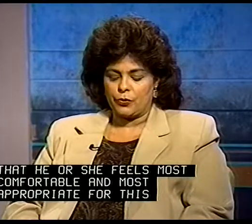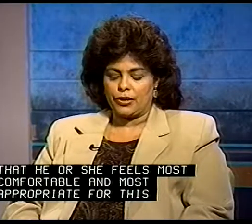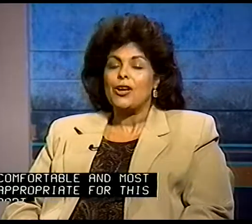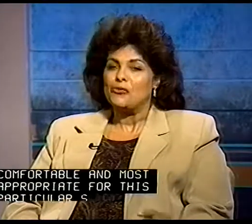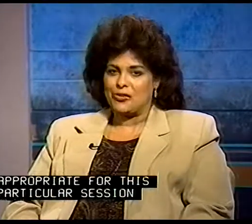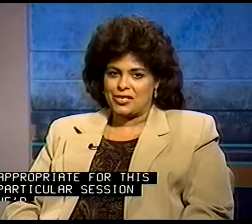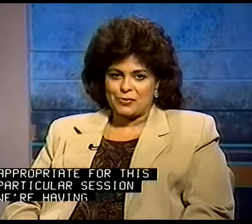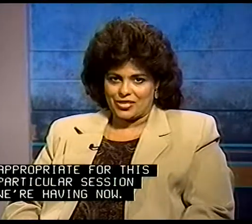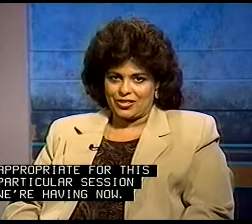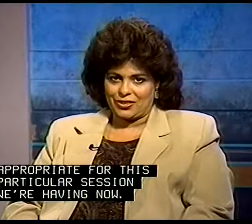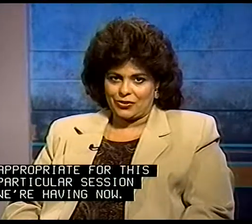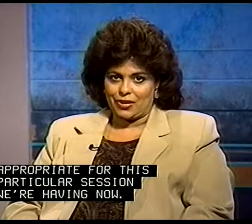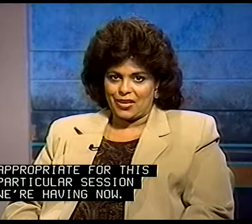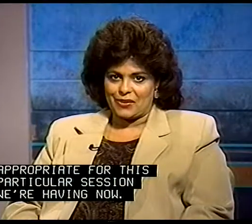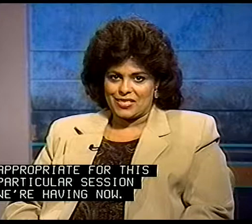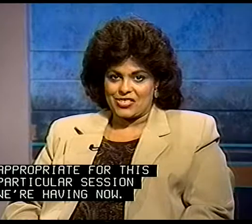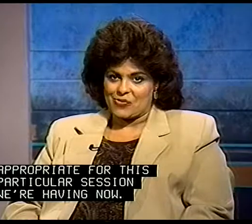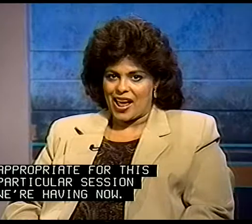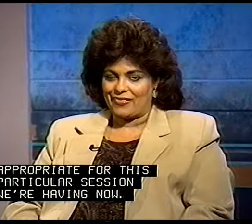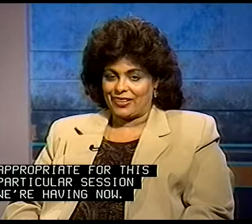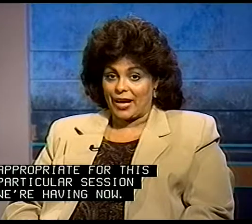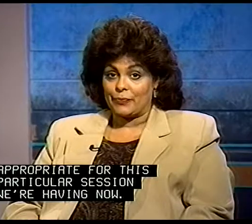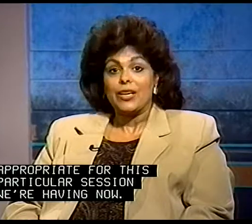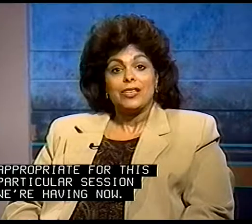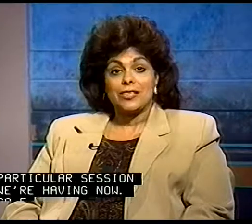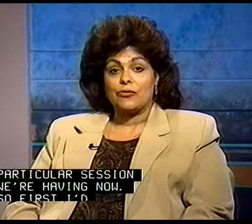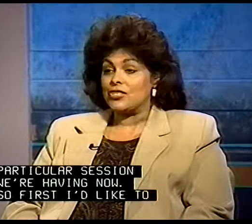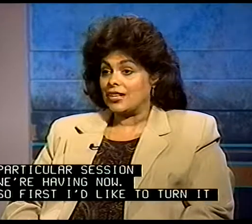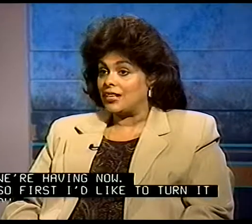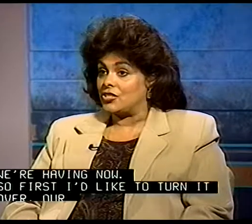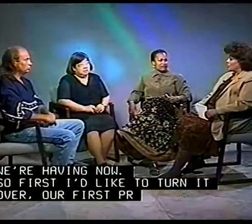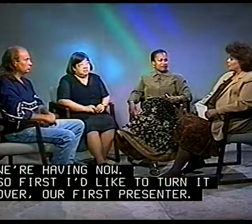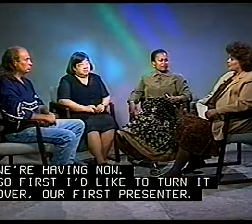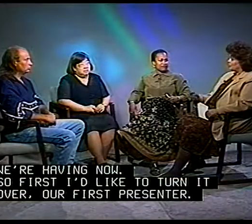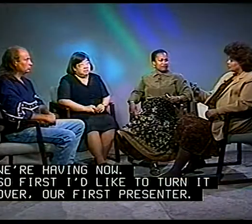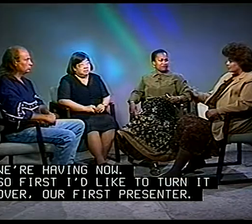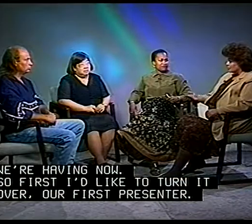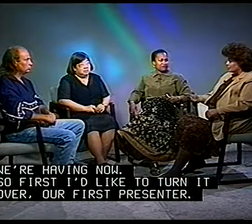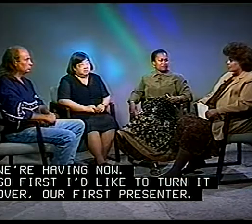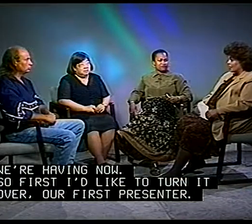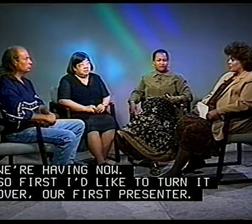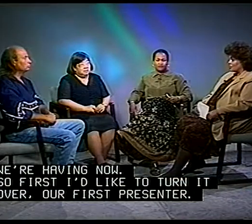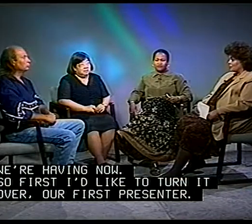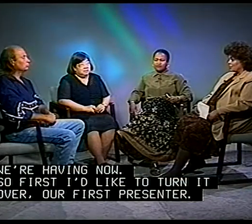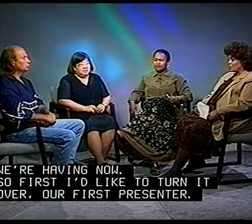appropriate for this particular session we're having now. So first, I'd like to turn it over. Our first presenter.